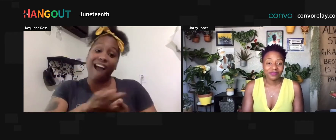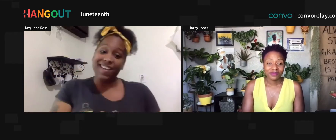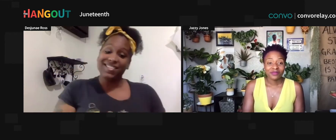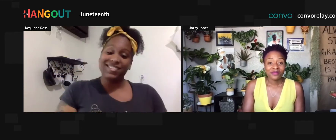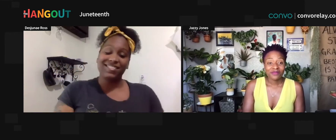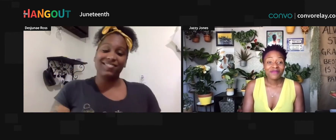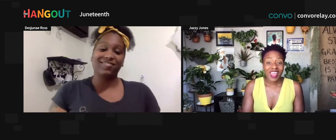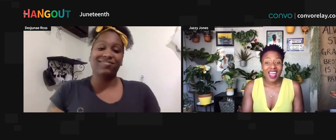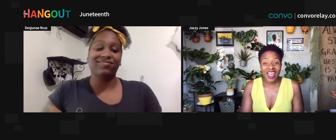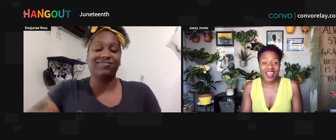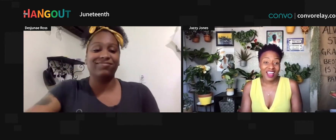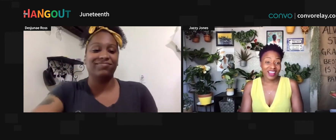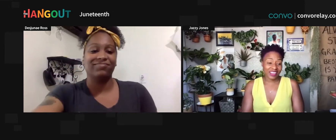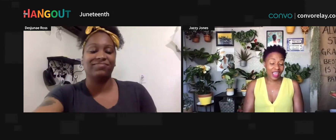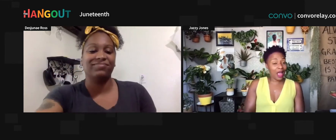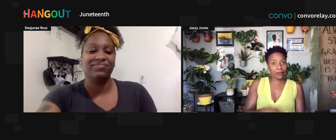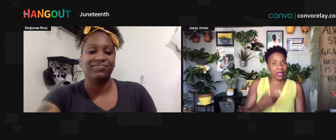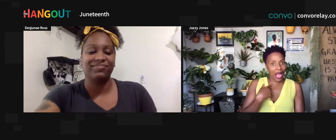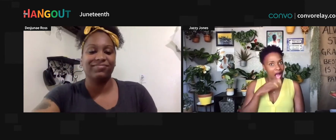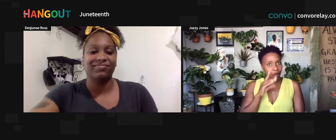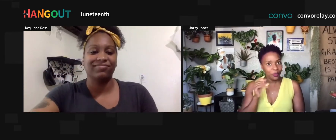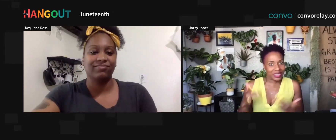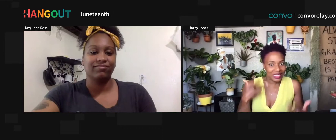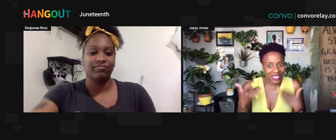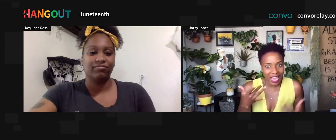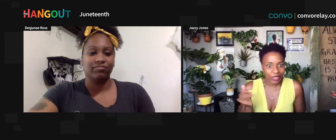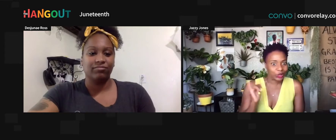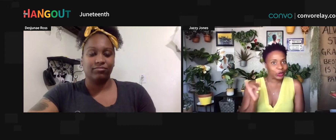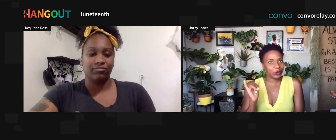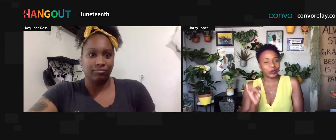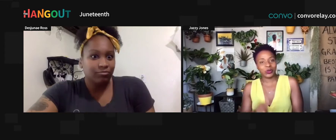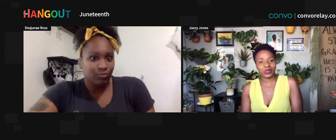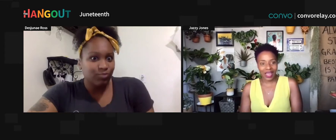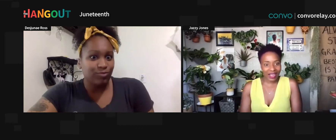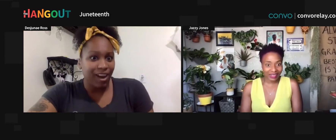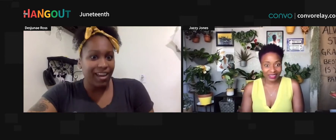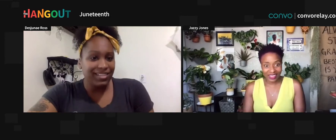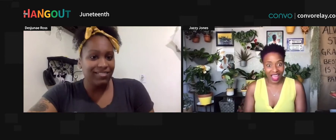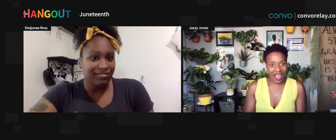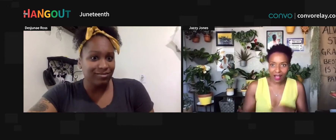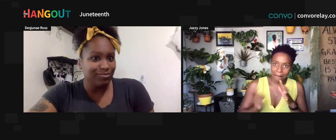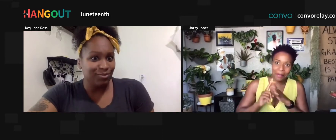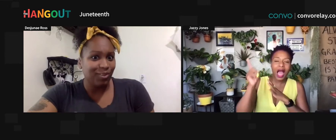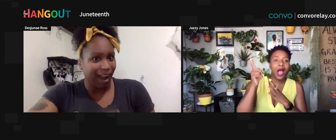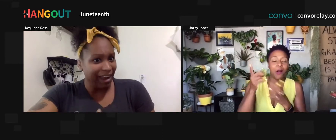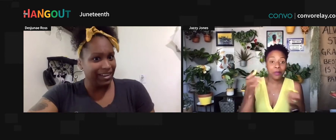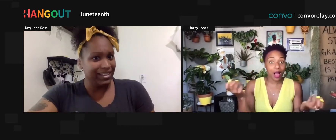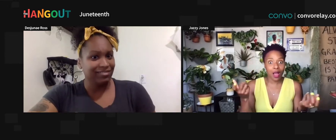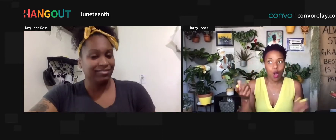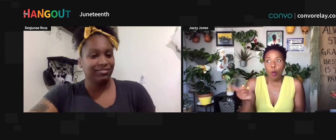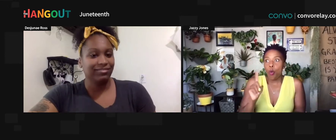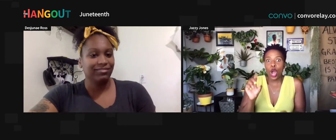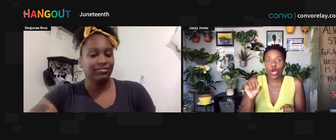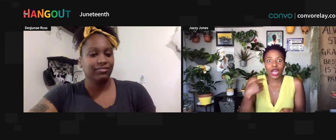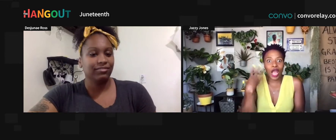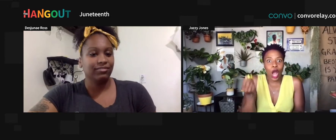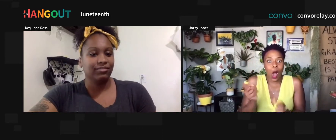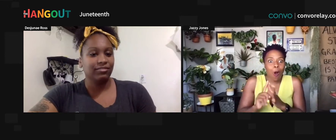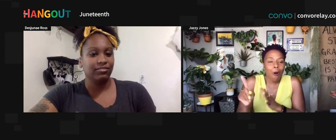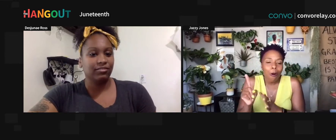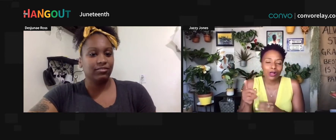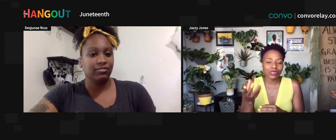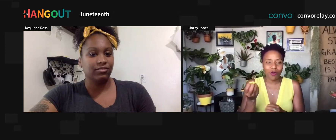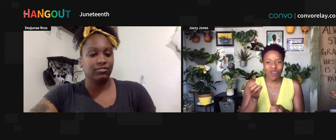just praising and being excited that they were actually free from being enslaved. And of course, I would be just as excited